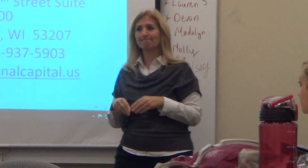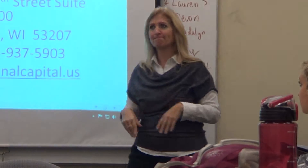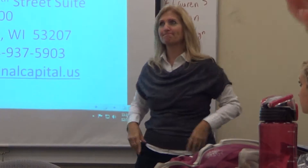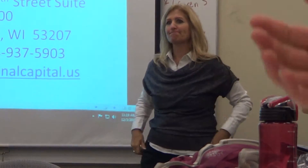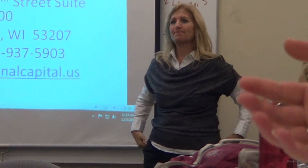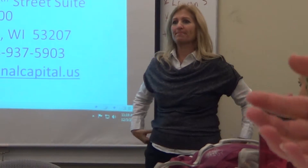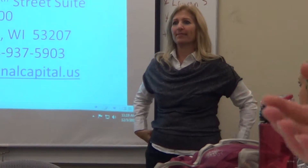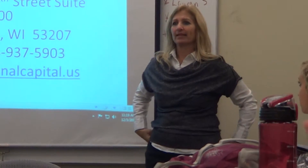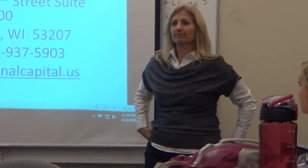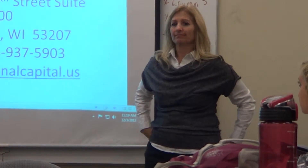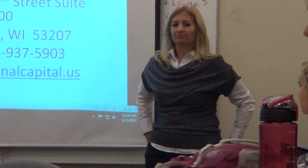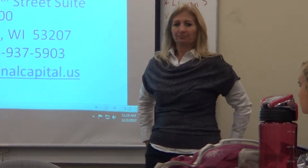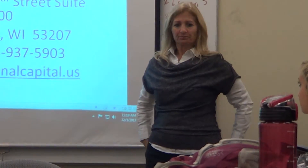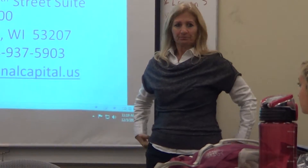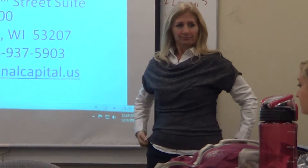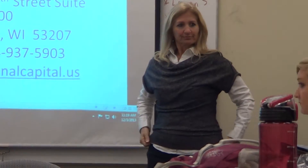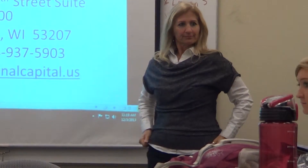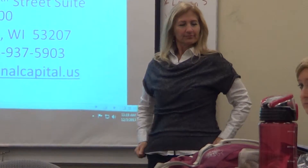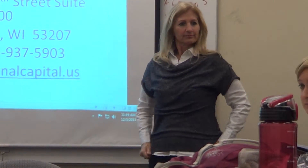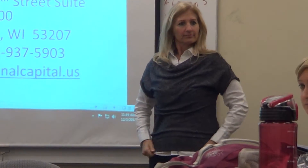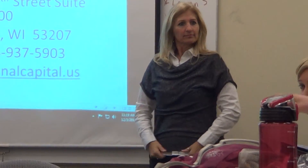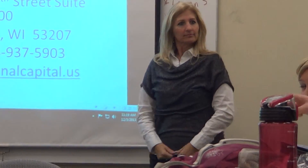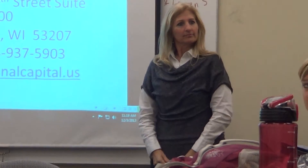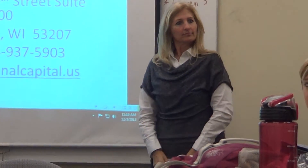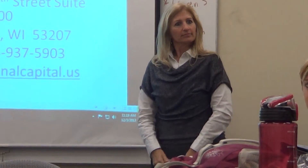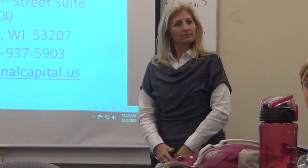Because I don't need the PowerPoint anymore.